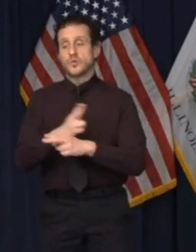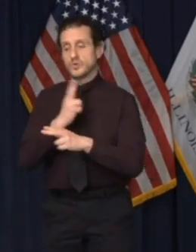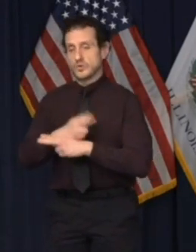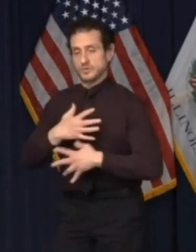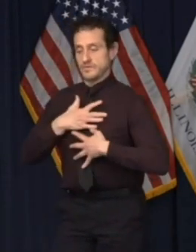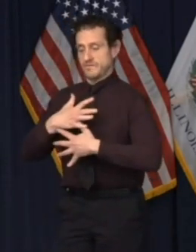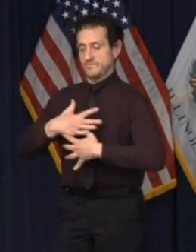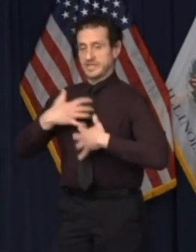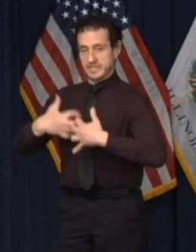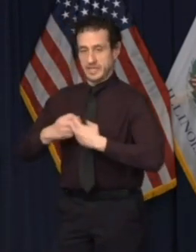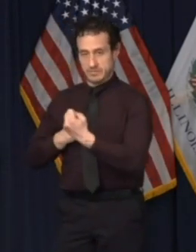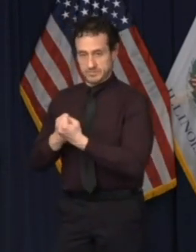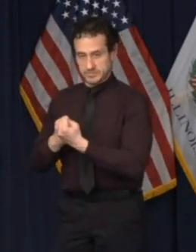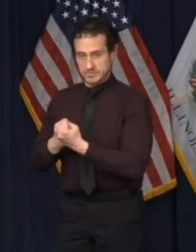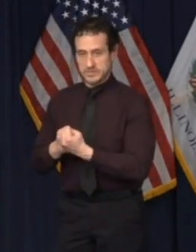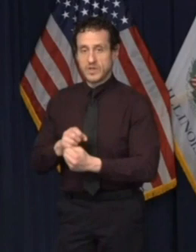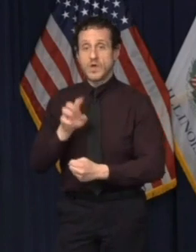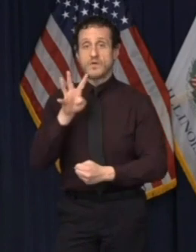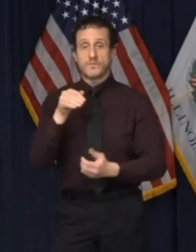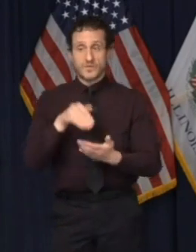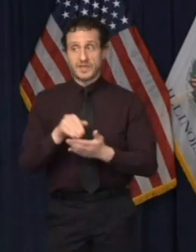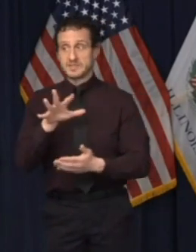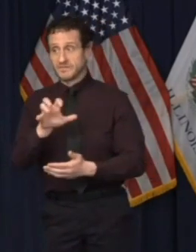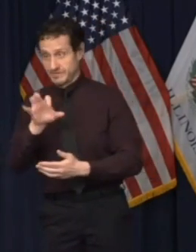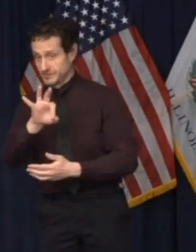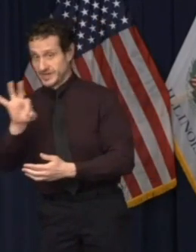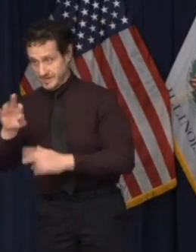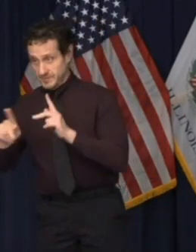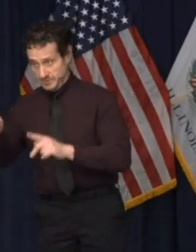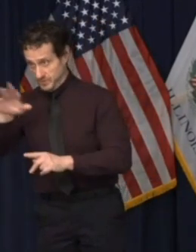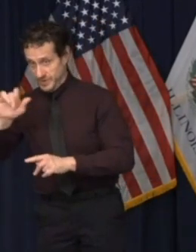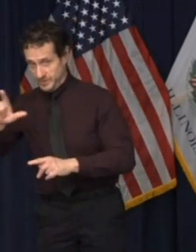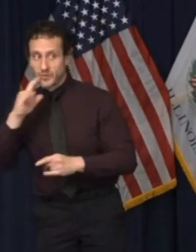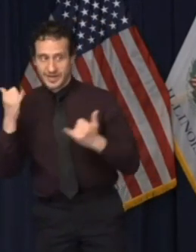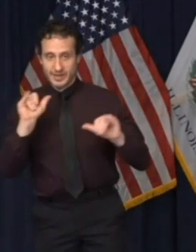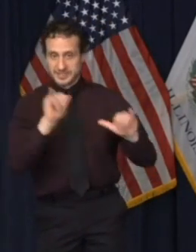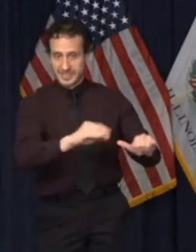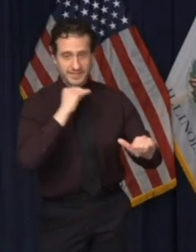the 4,599 Illinoisans in the hospital now,